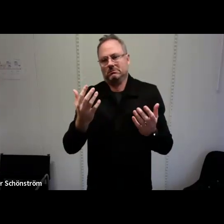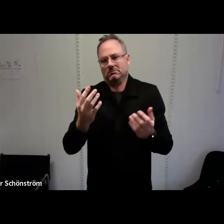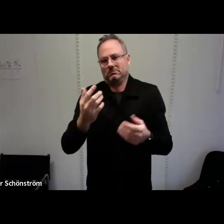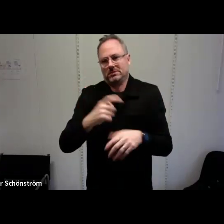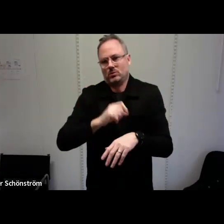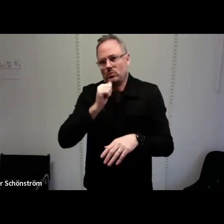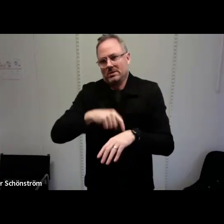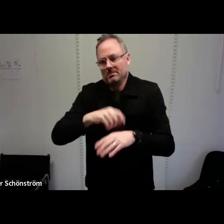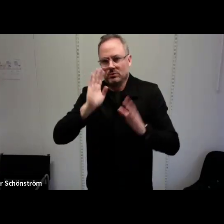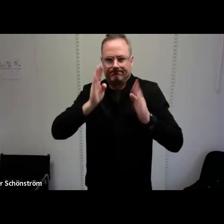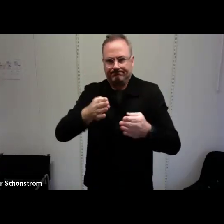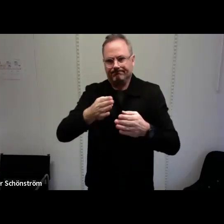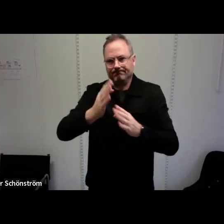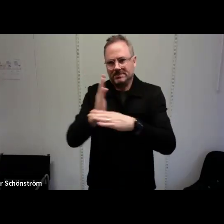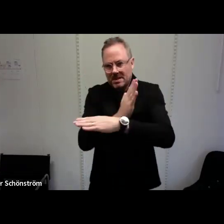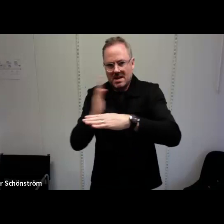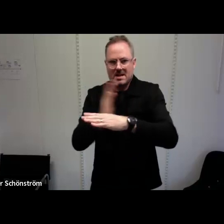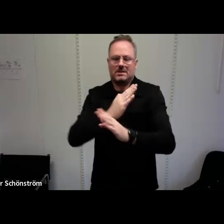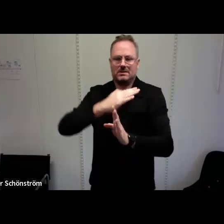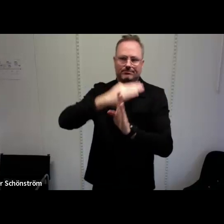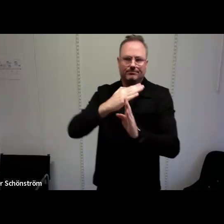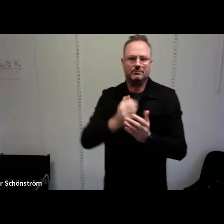in-depth as to what our results have been.